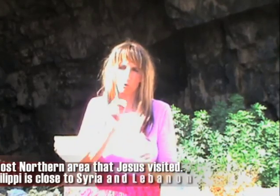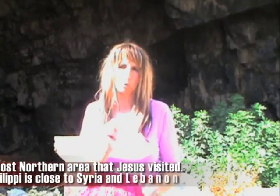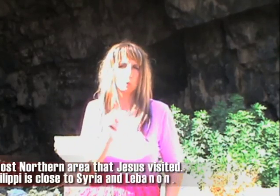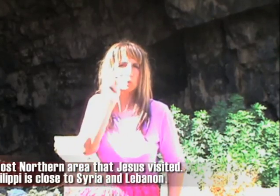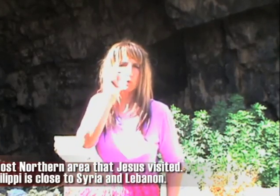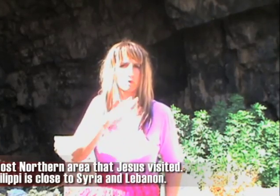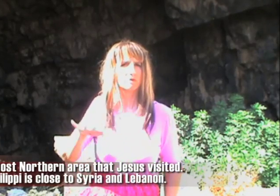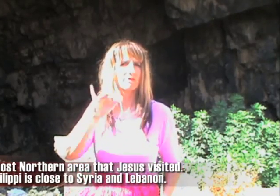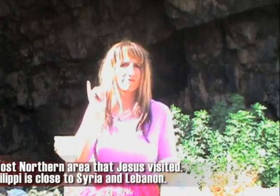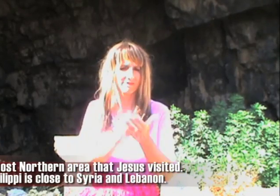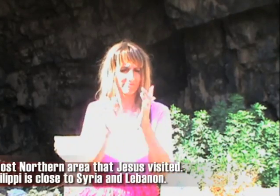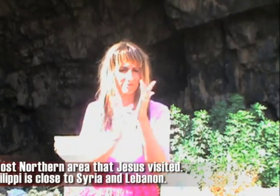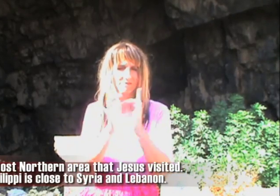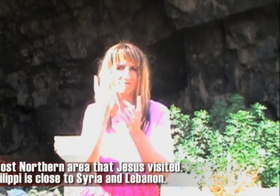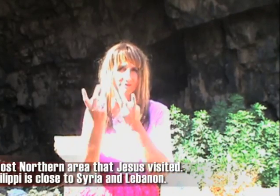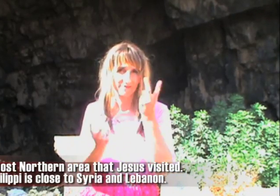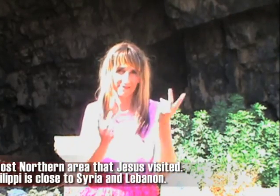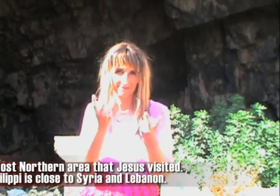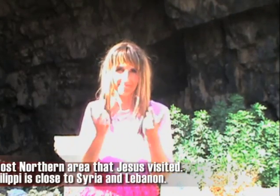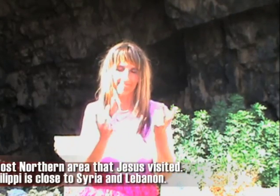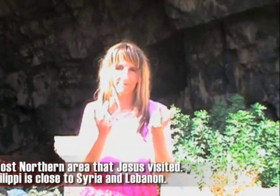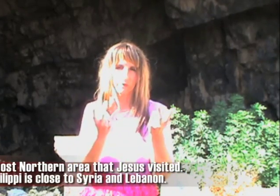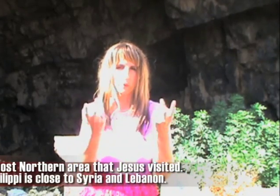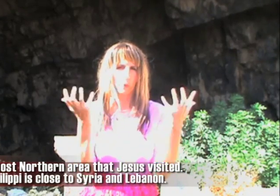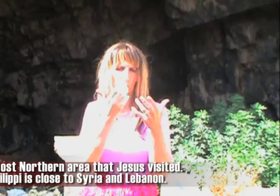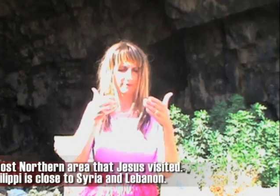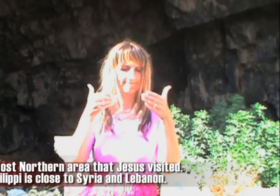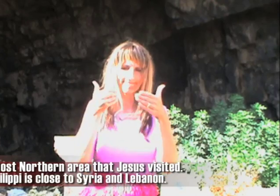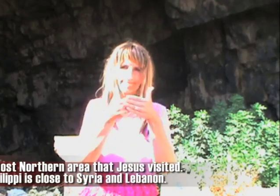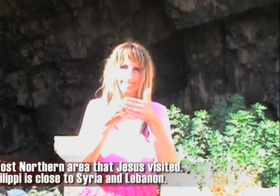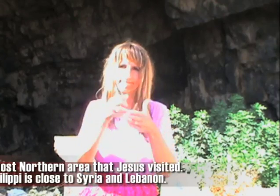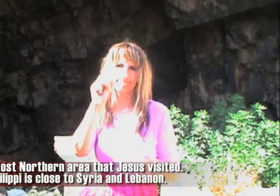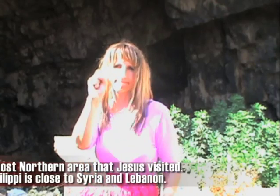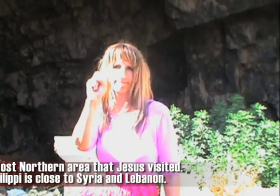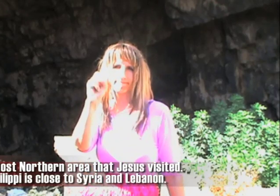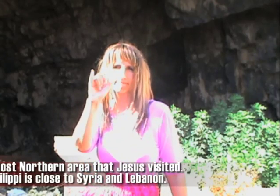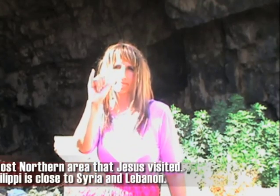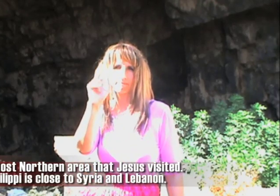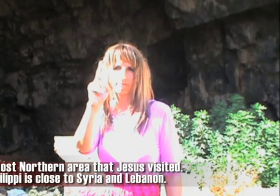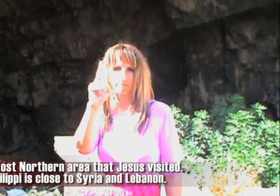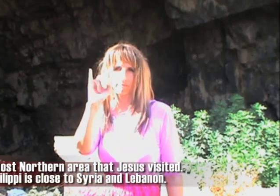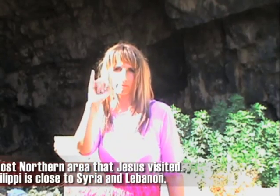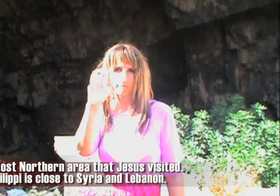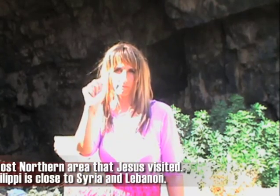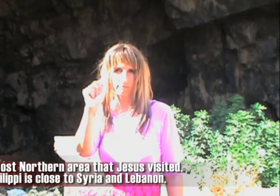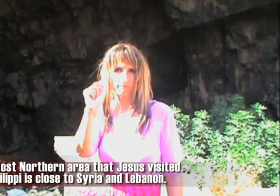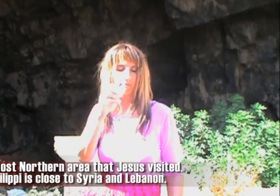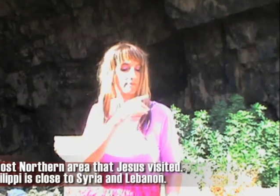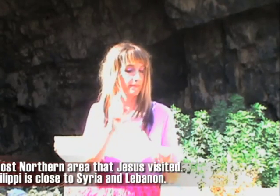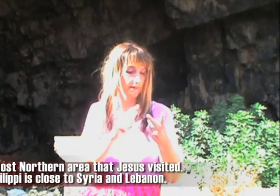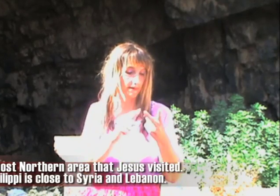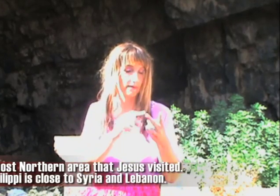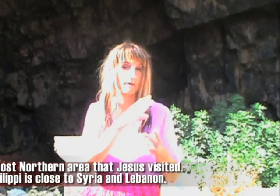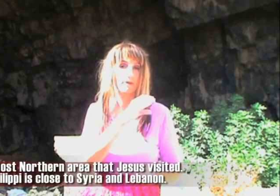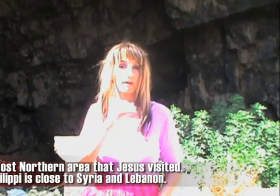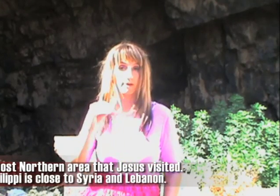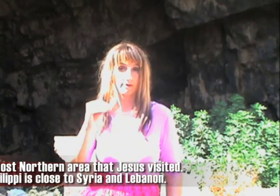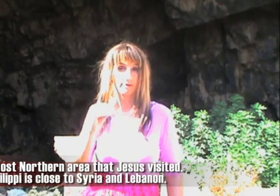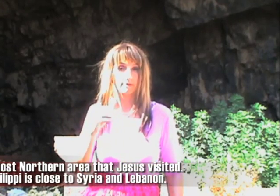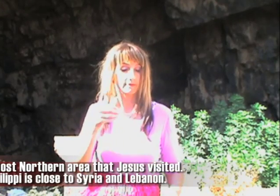This is the northern area that Jesus visited. Caesarea Philippi is close to